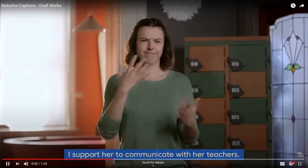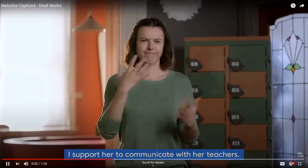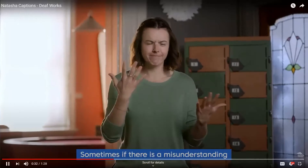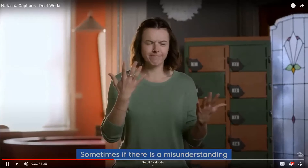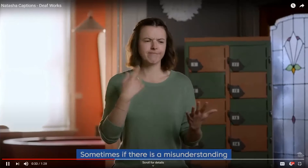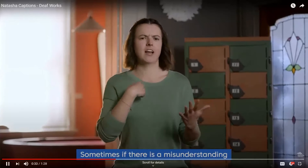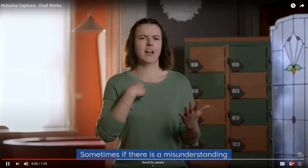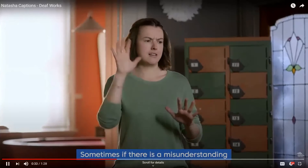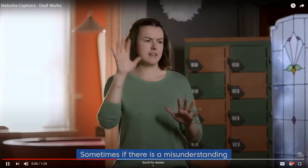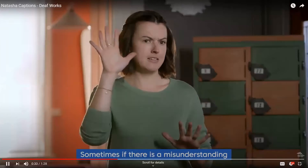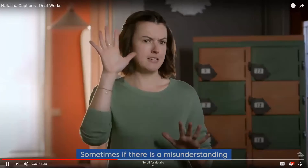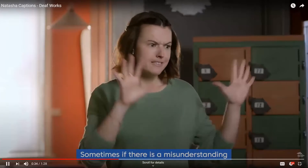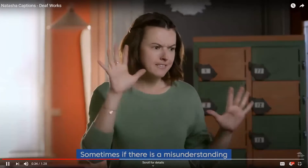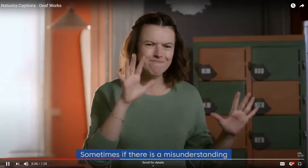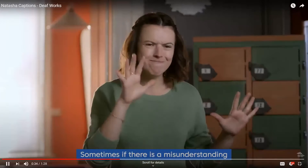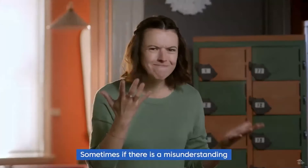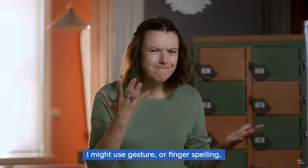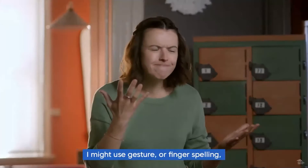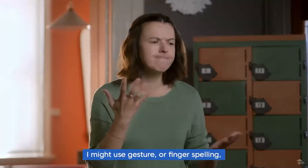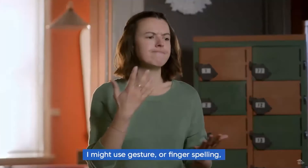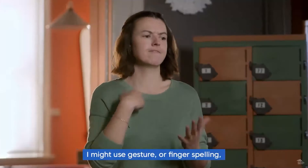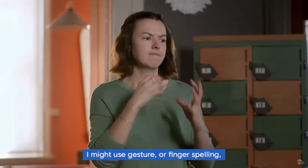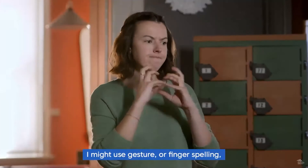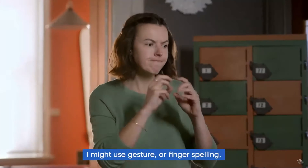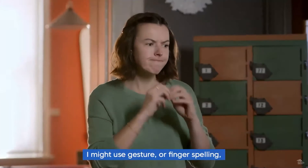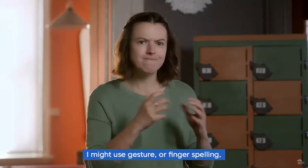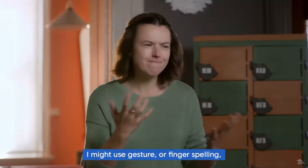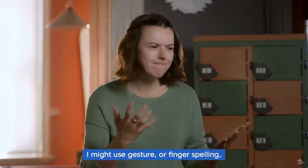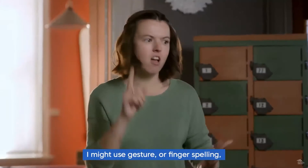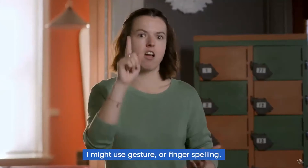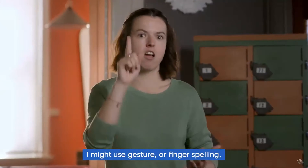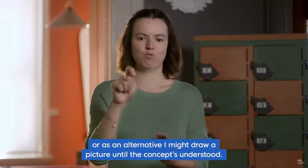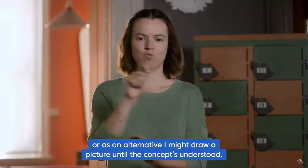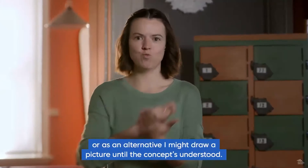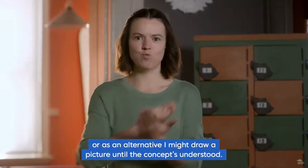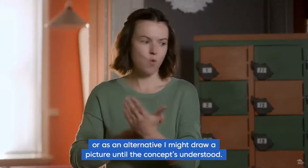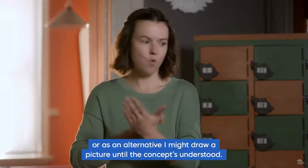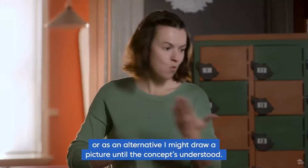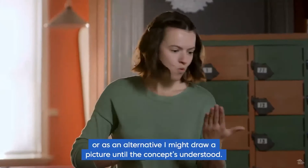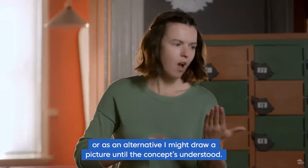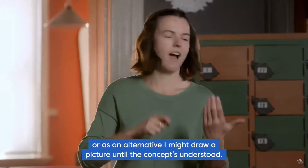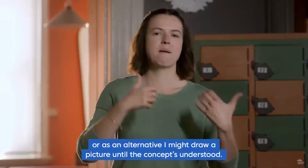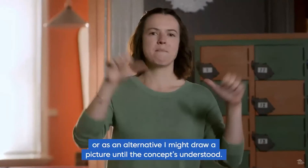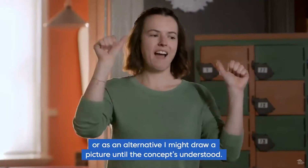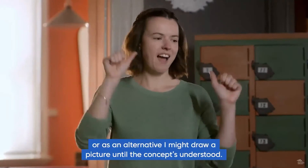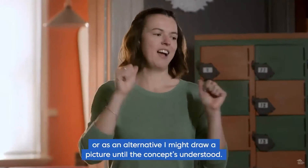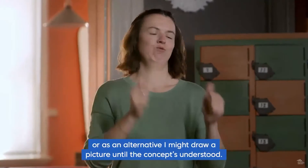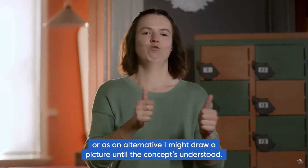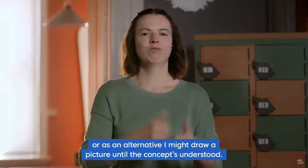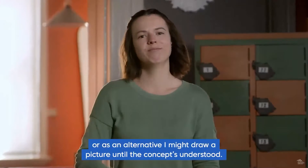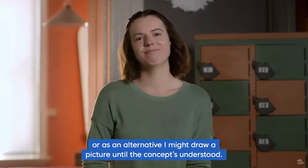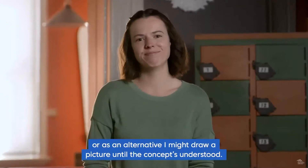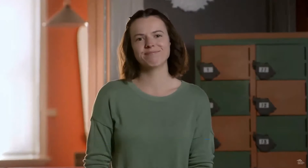teachers. Sometimes if there's a misunderstanding, I might use gesture or finger spelling, or as an alternative, I might draw a picture until